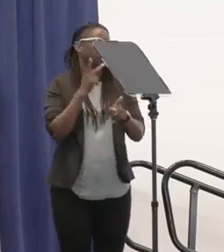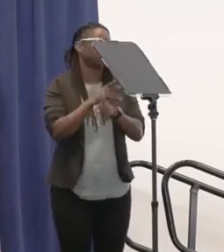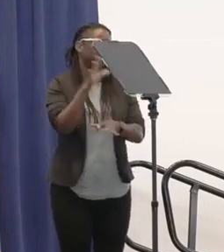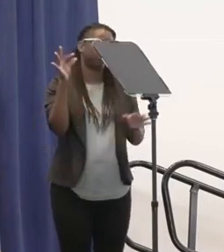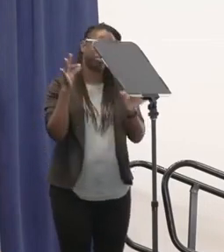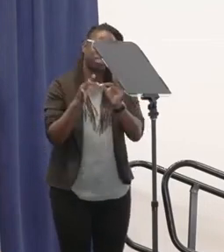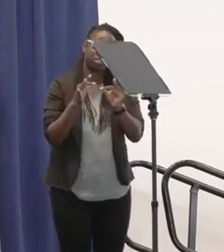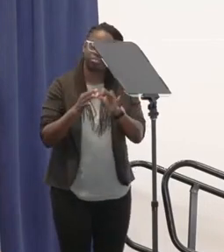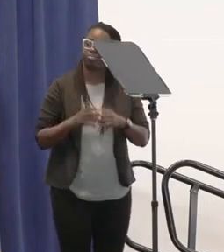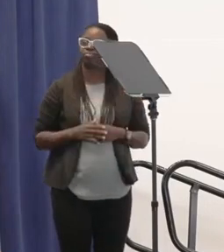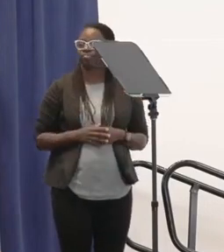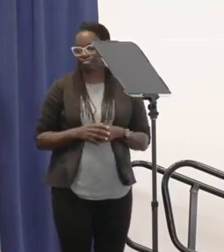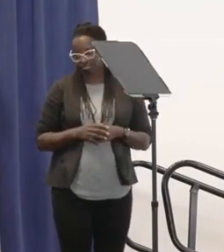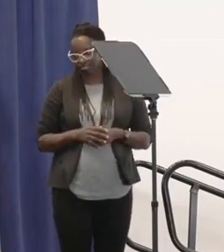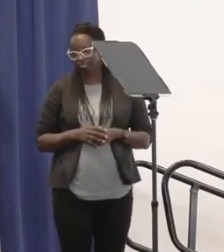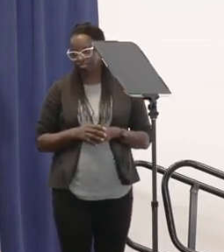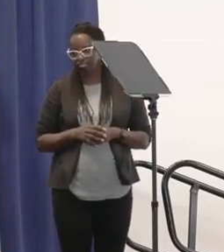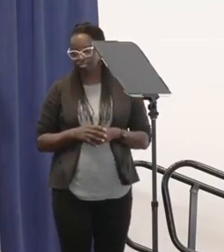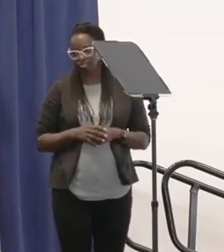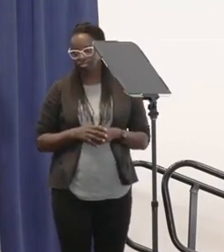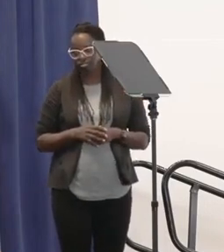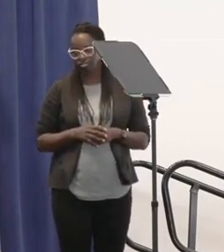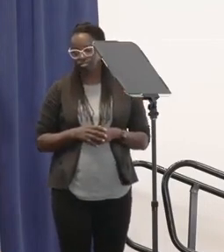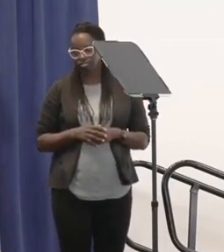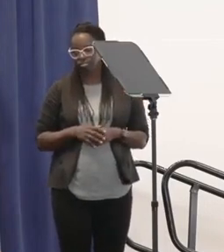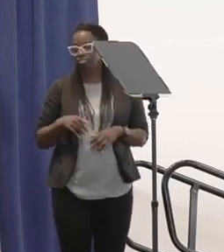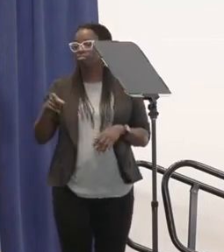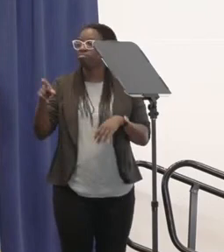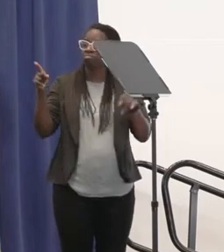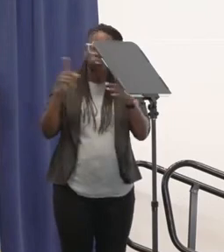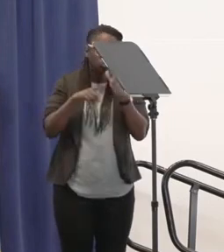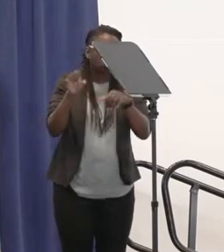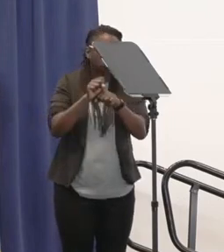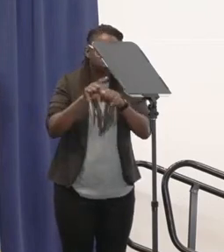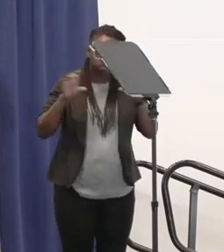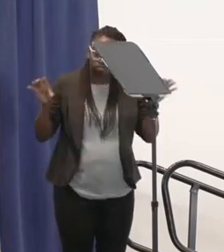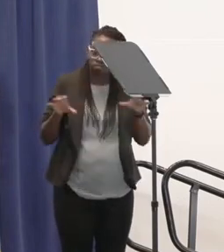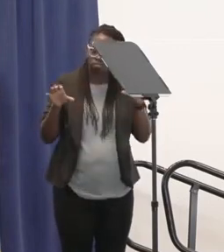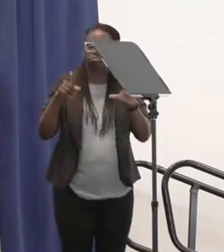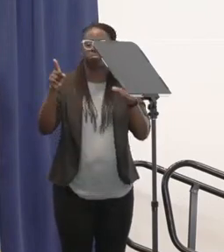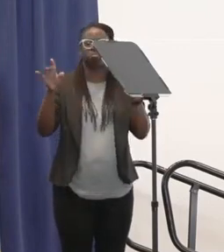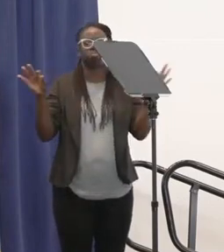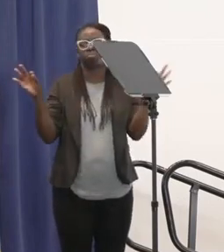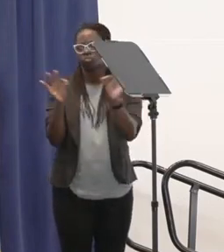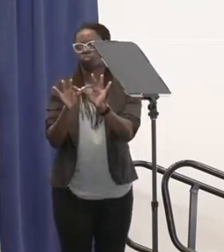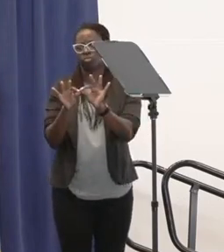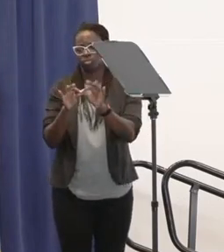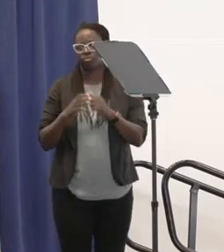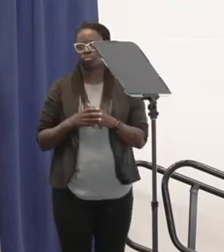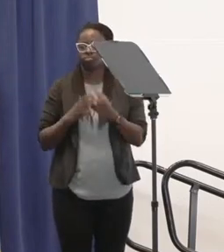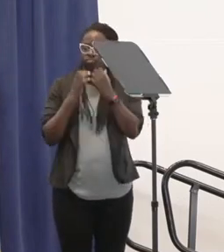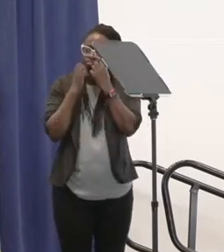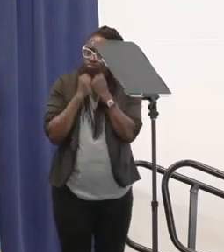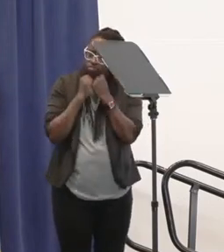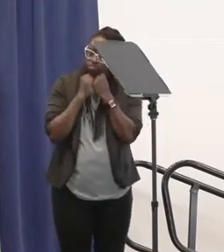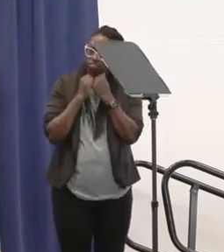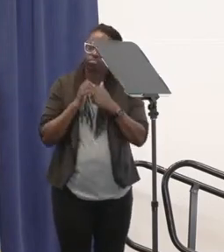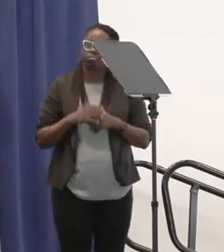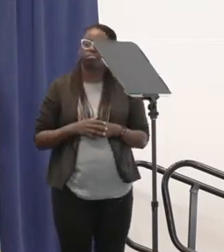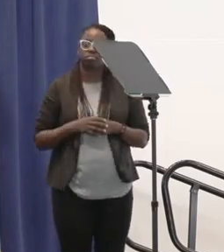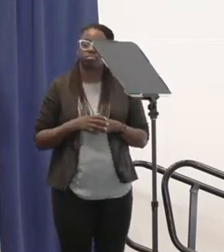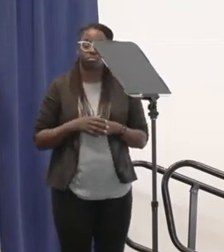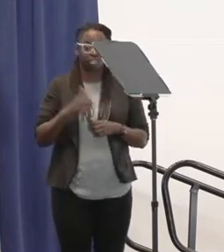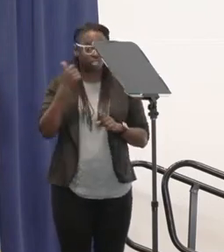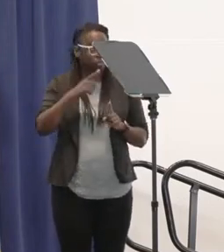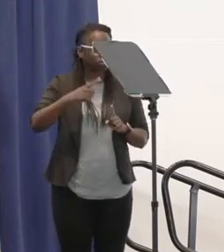so important. It is so worthwhile. And I know of any place in this country right now that's going to do it, that's going